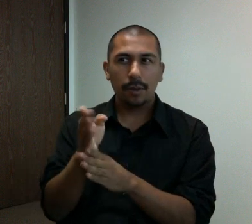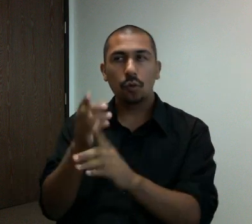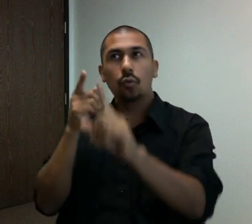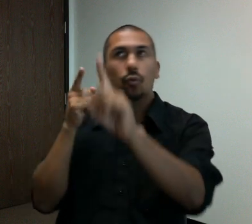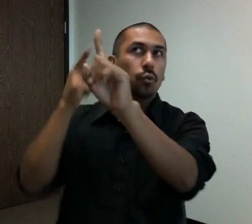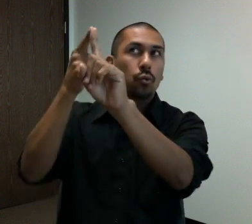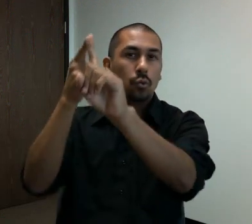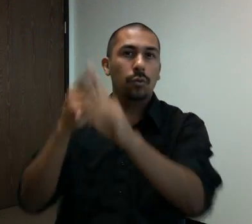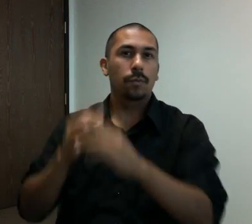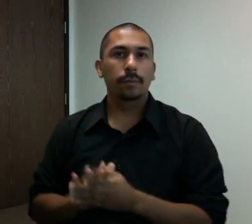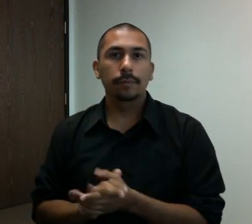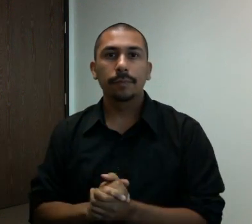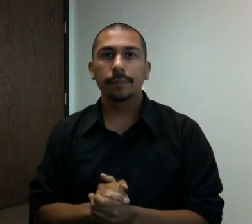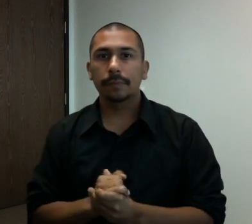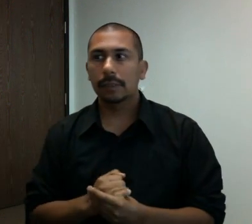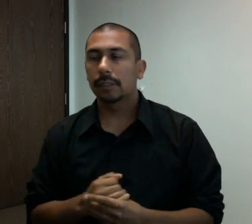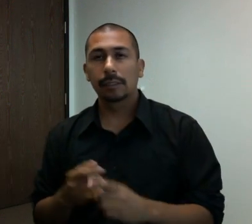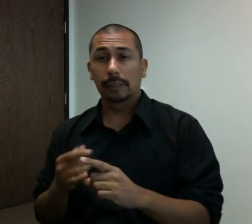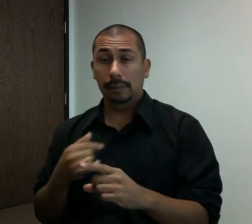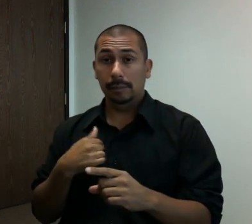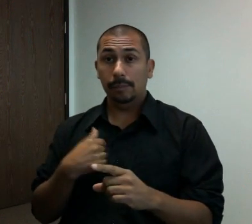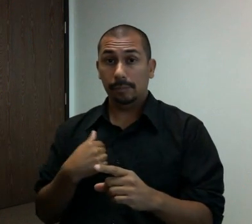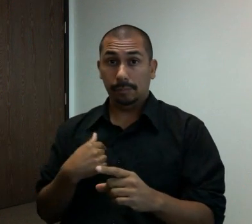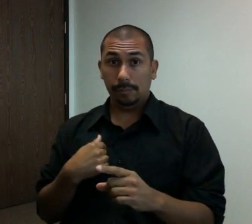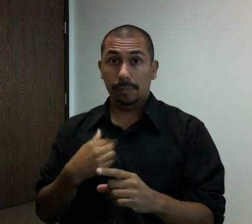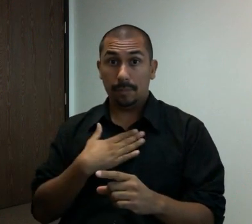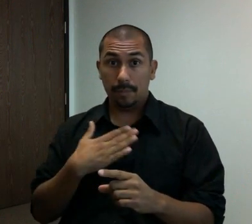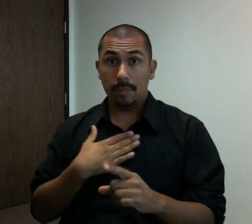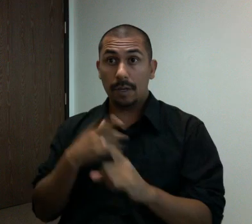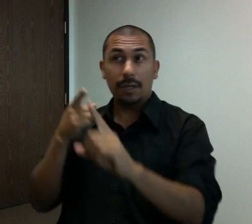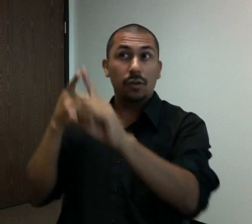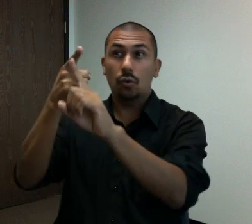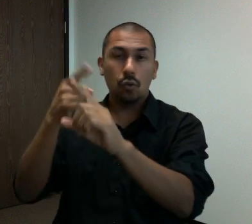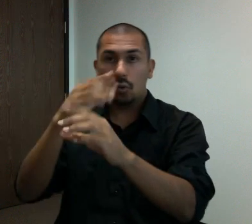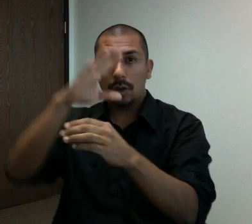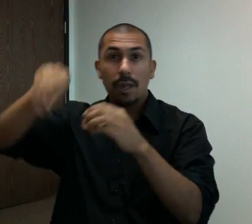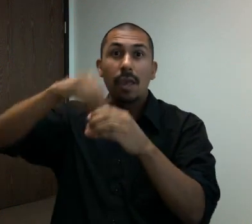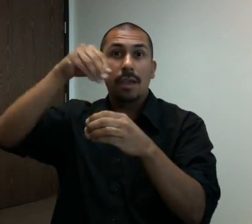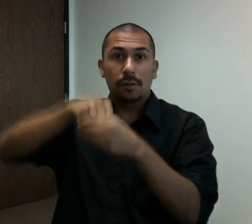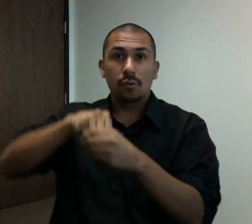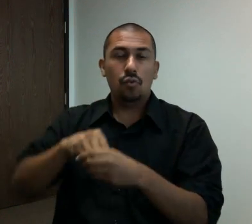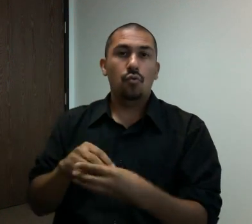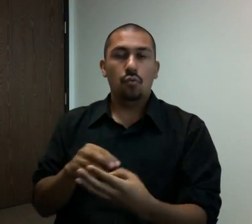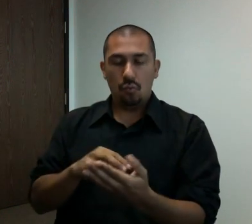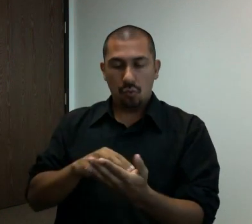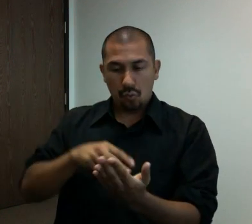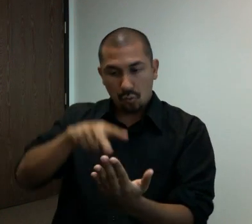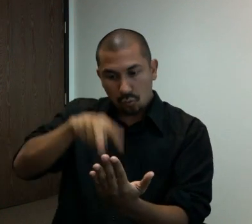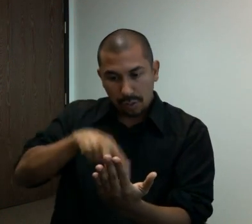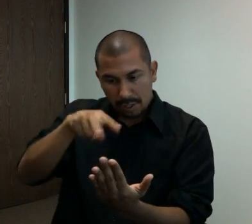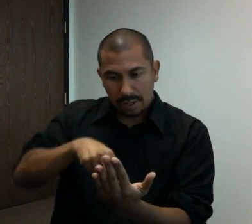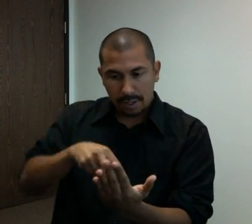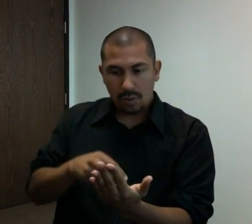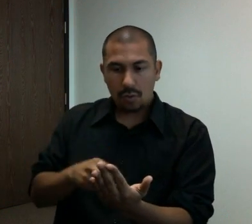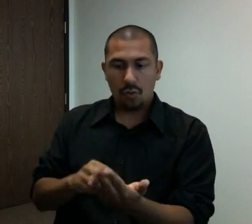So again, the goal is to integrate reading, writing, and research projects in a meaningful way for my students. So what I do with this class